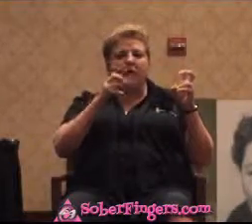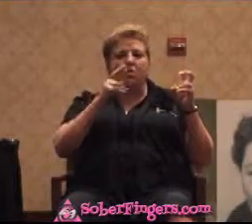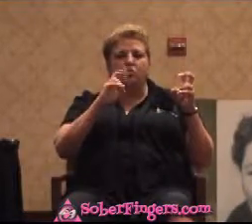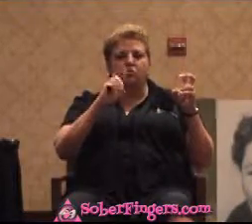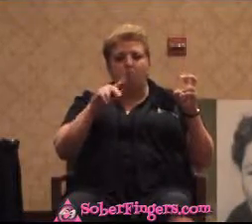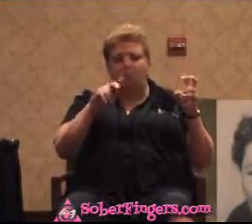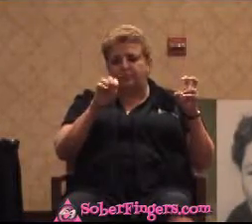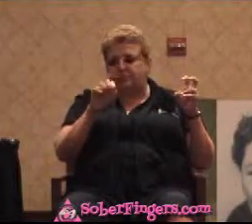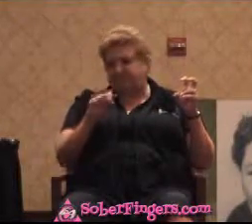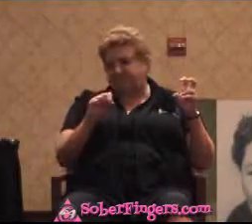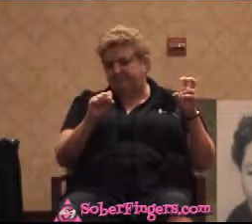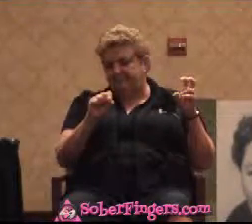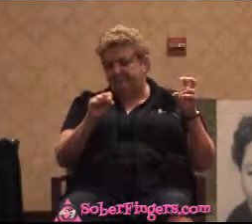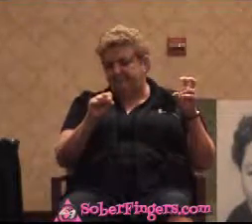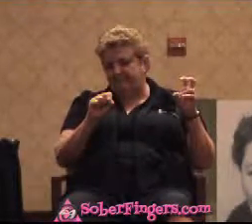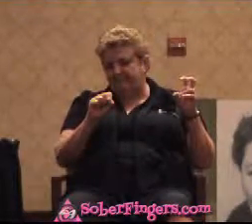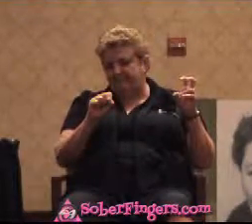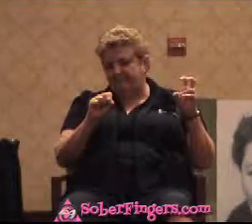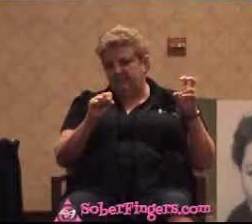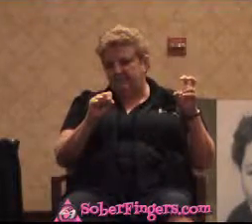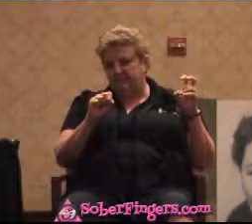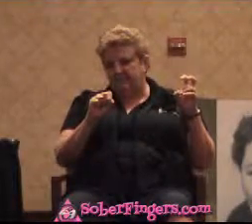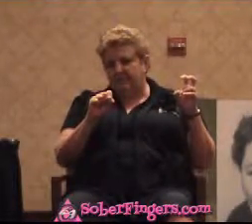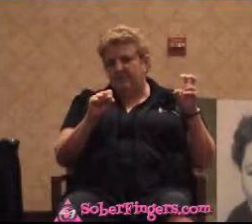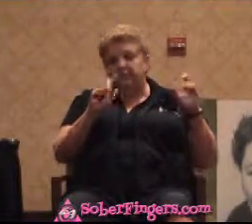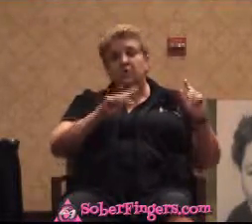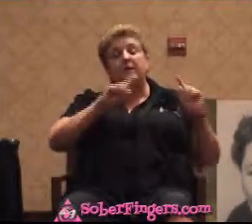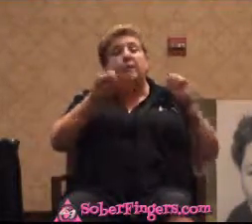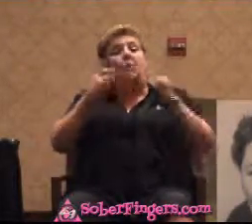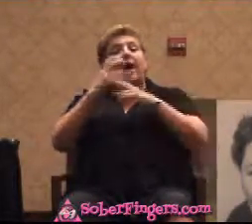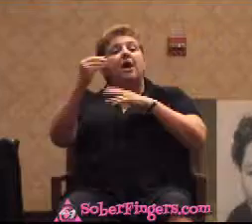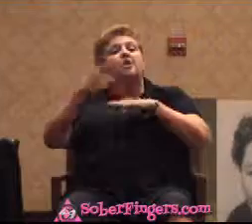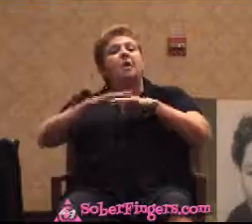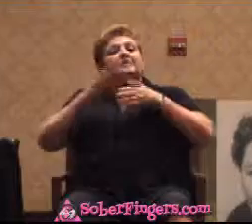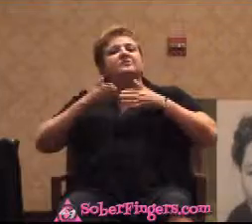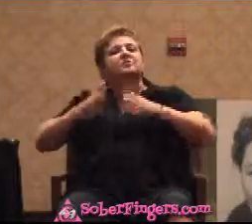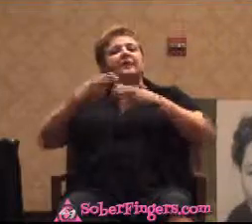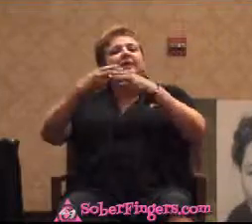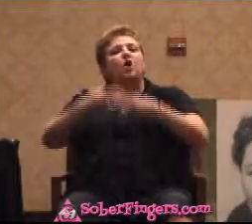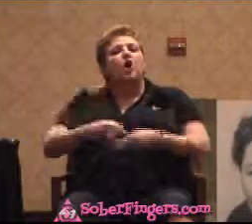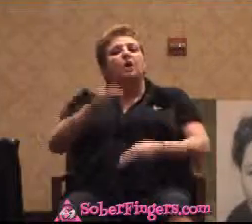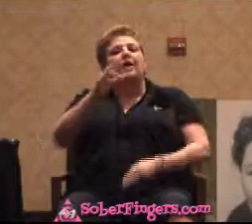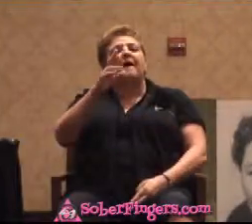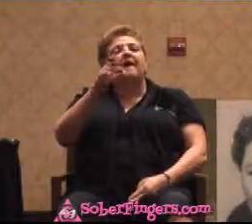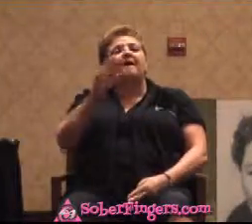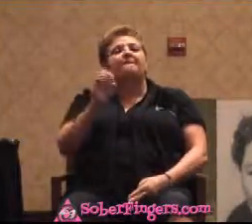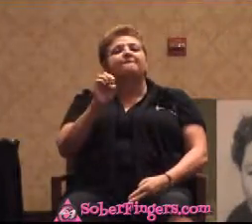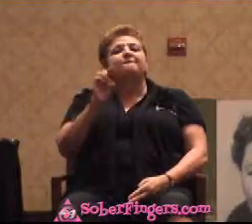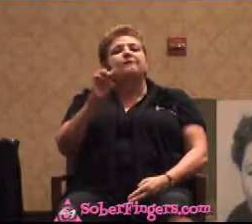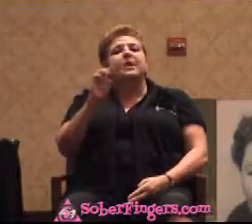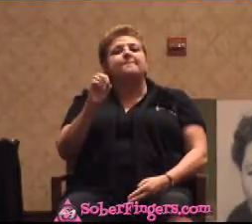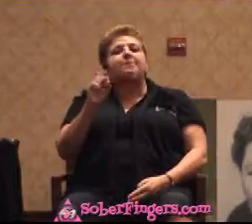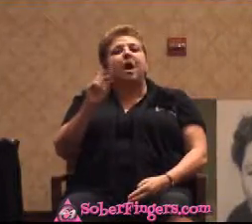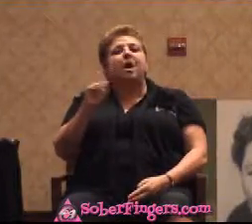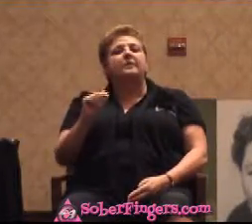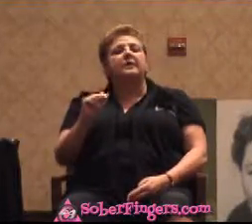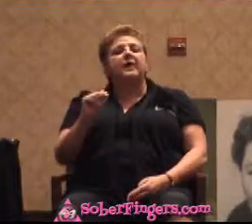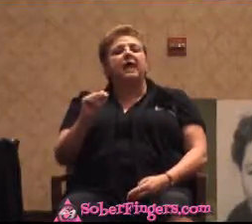So he takes me on a street called Fremont in Las Vegas and introduced me to one of the biggest,